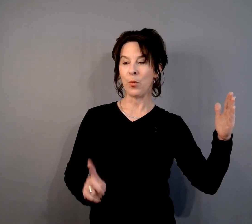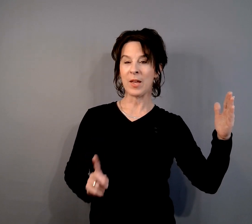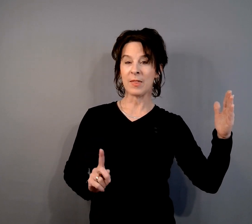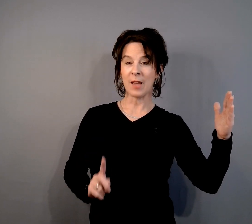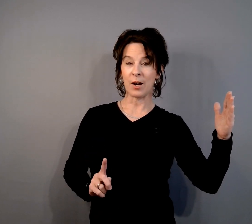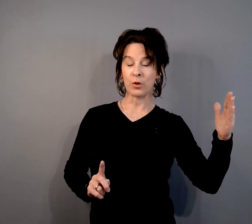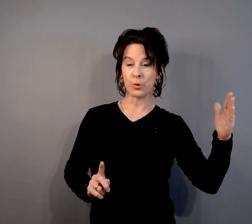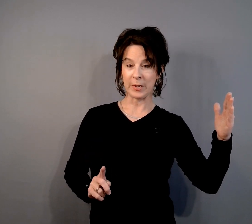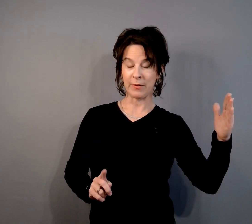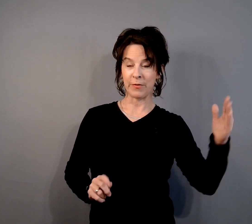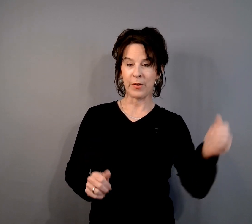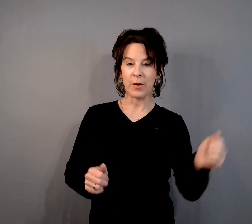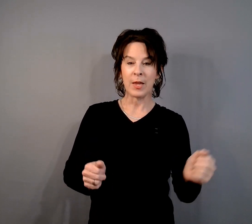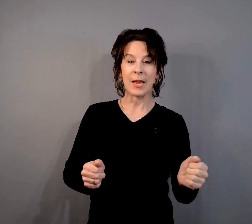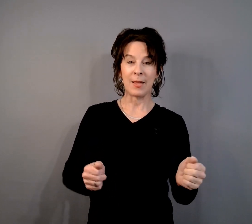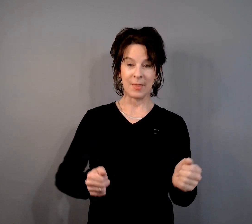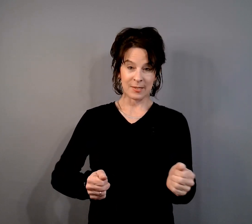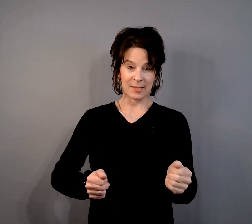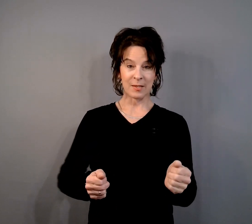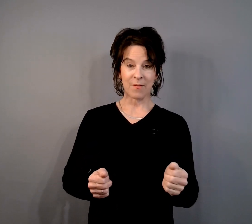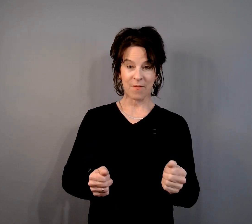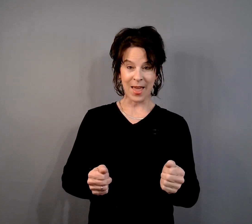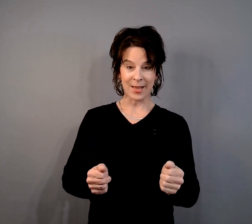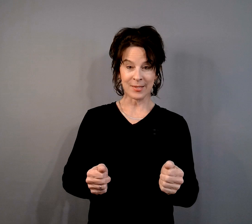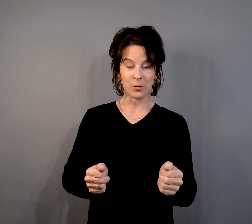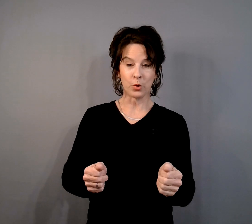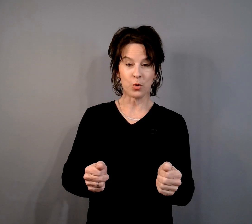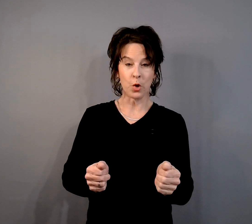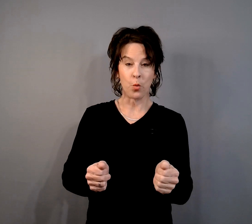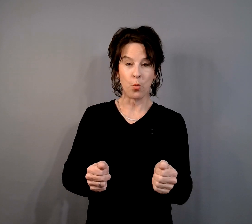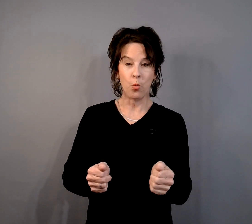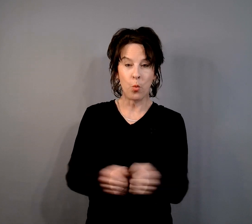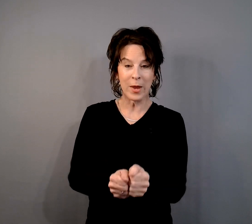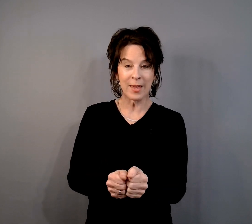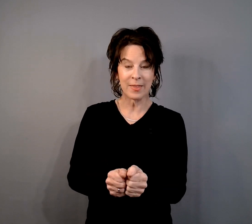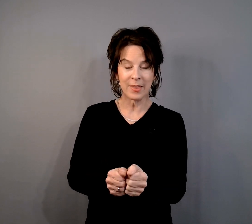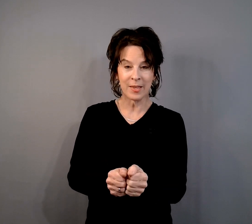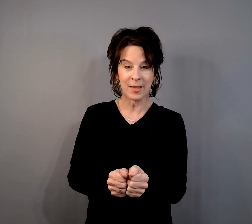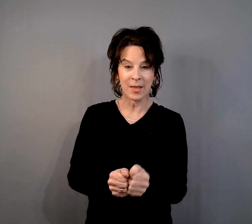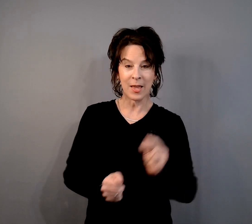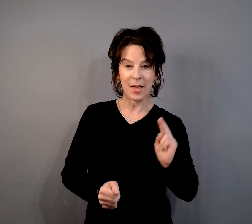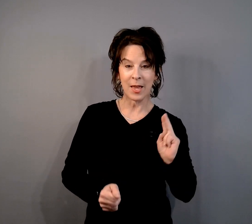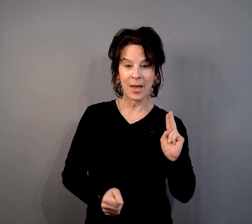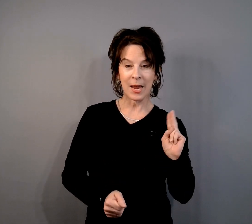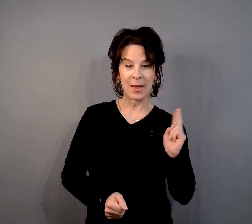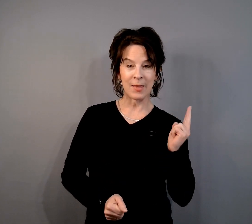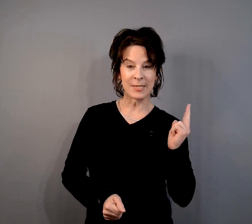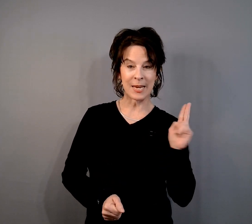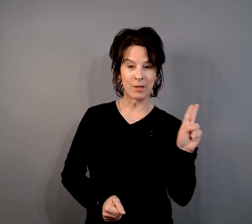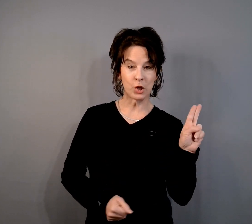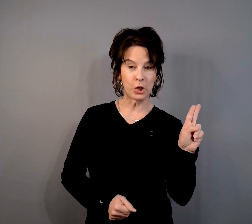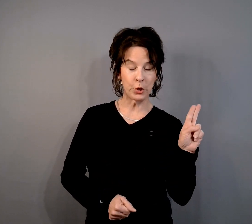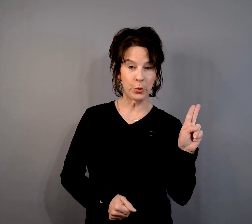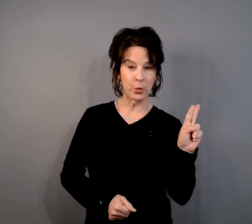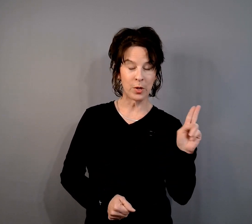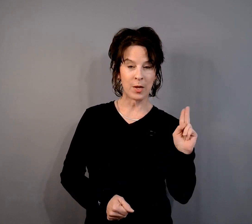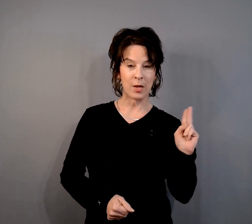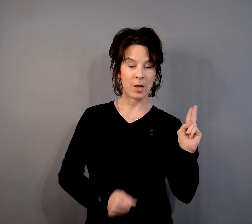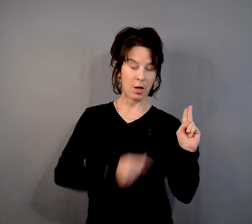with our grief. And this is fast. We're going to go with, and then take the you.